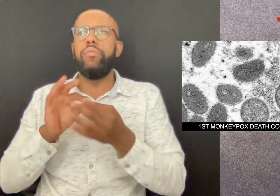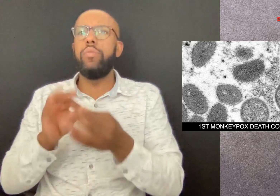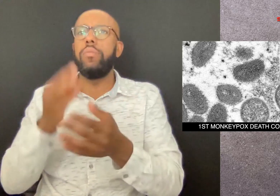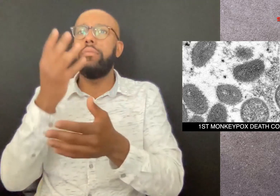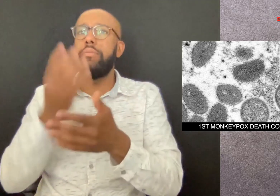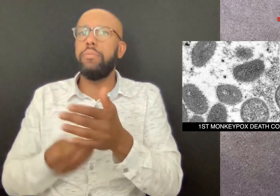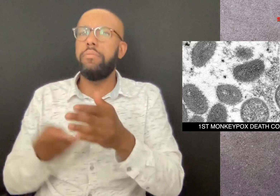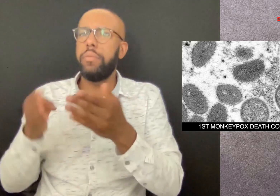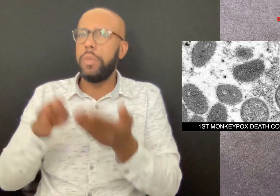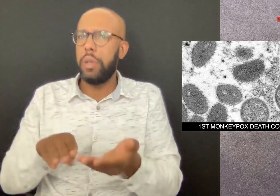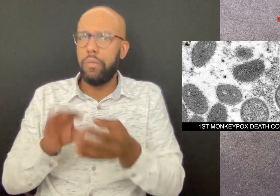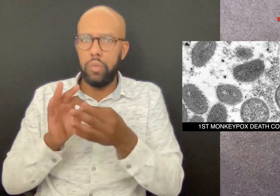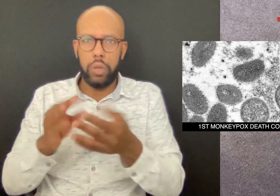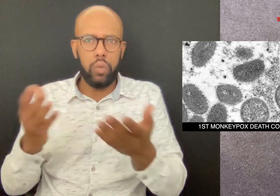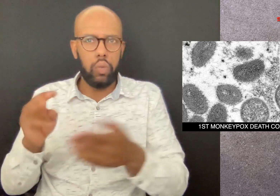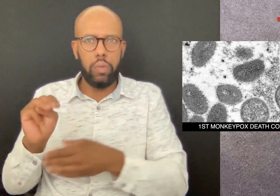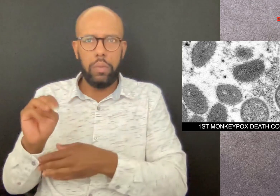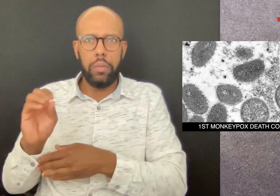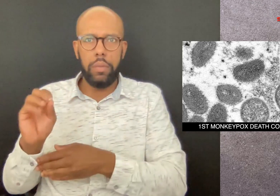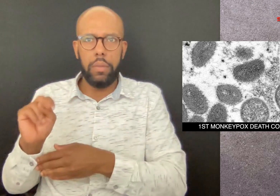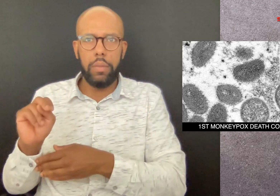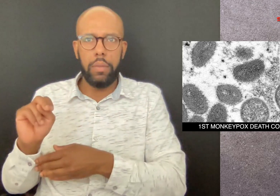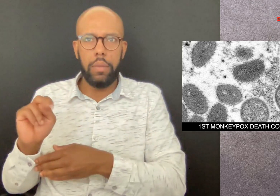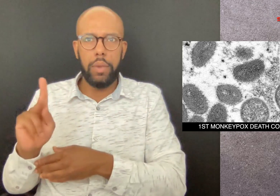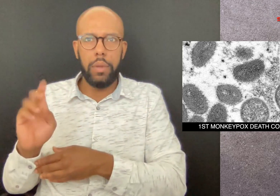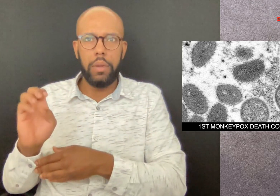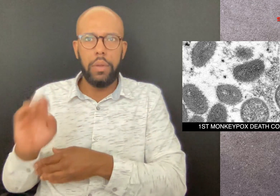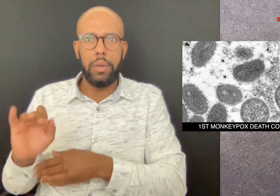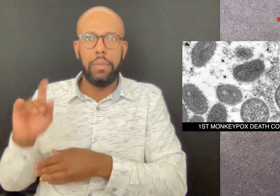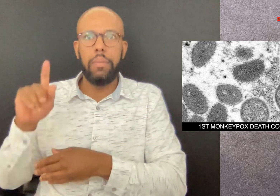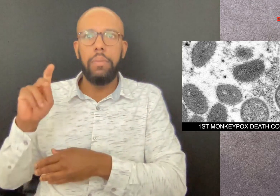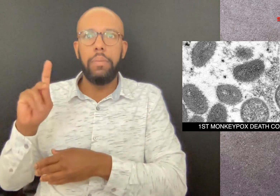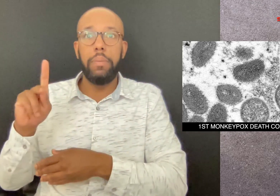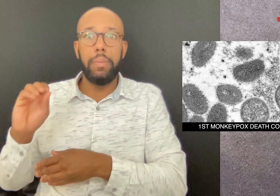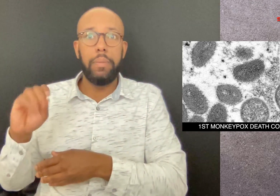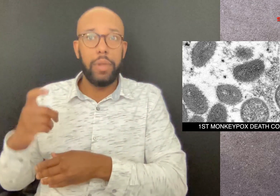from monkeypox virus has been reported in the U.S.